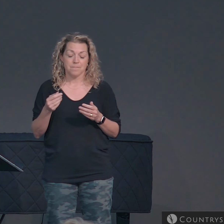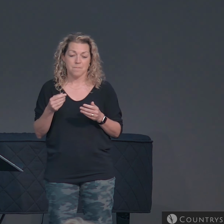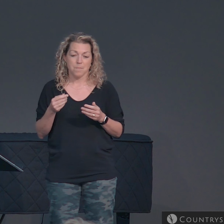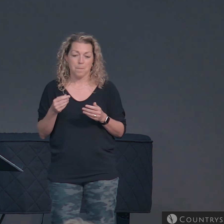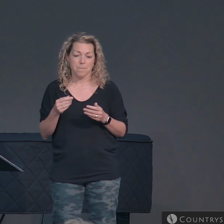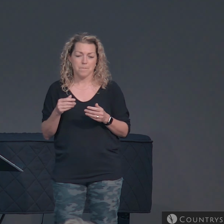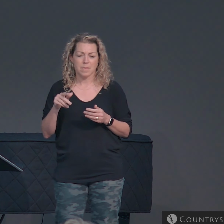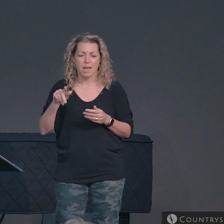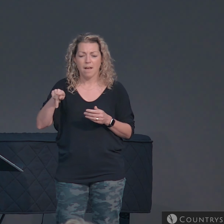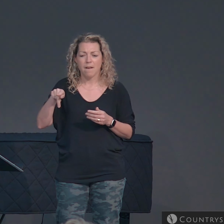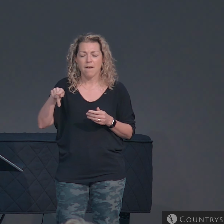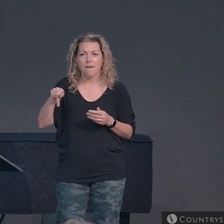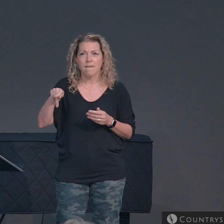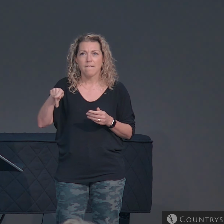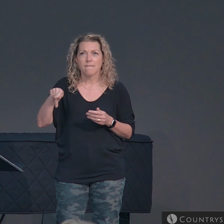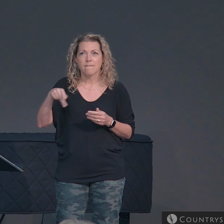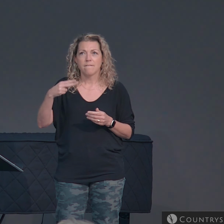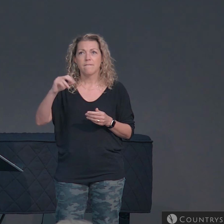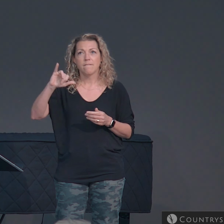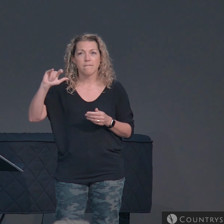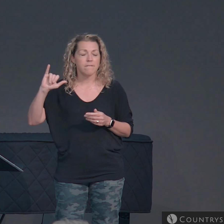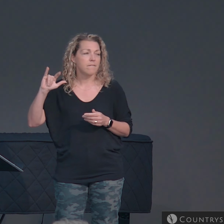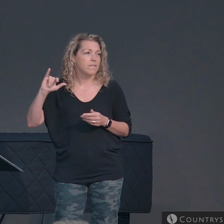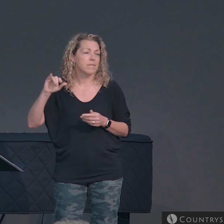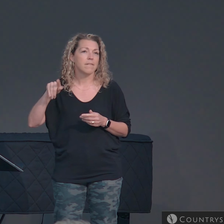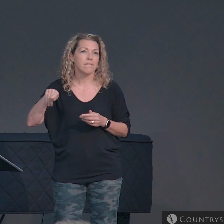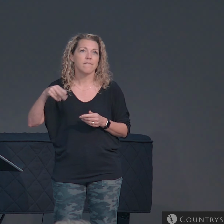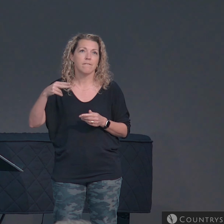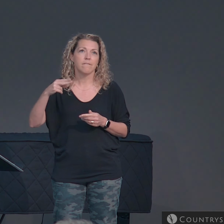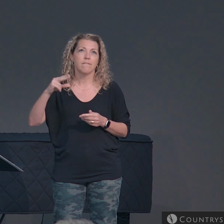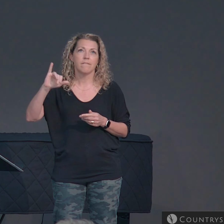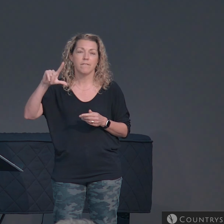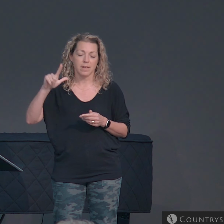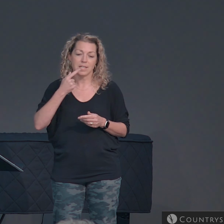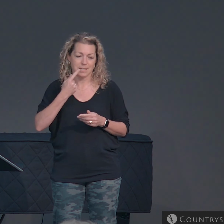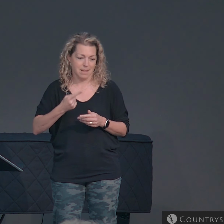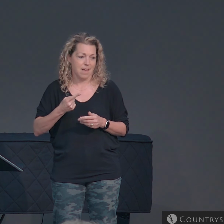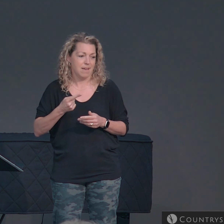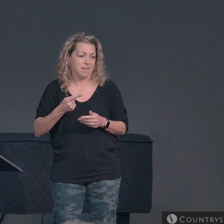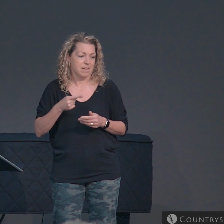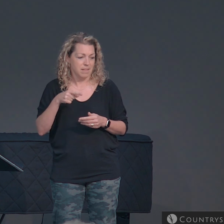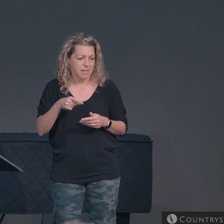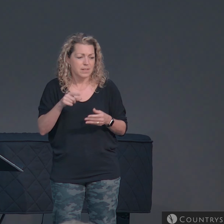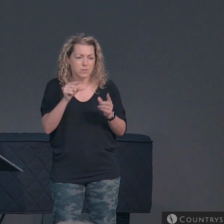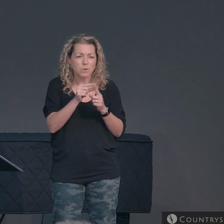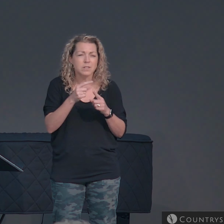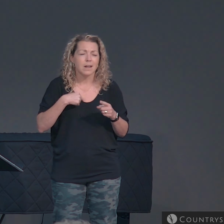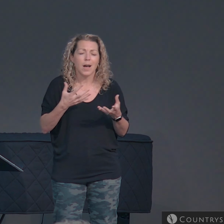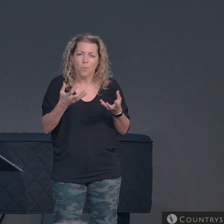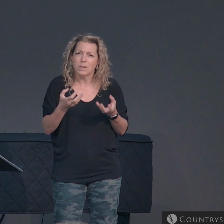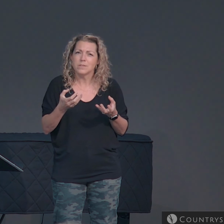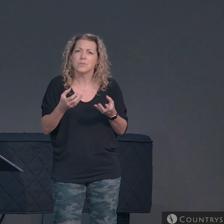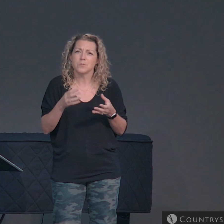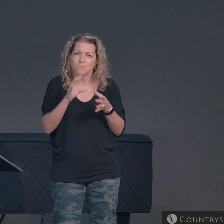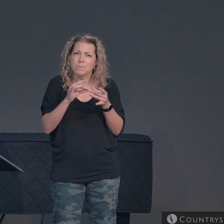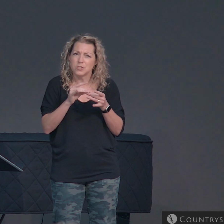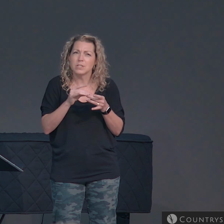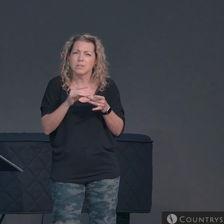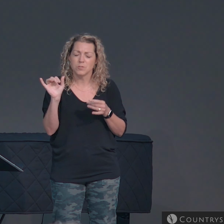Phil mentioned one verse, but in these words, I find great hope through the